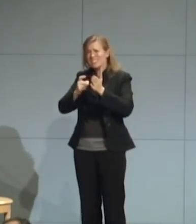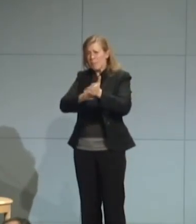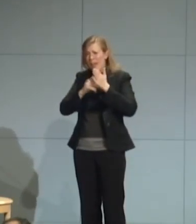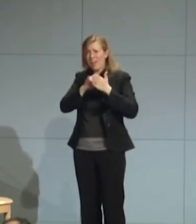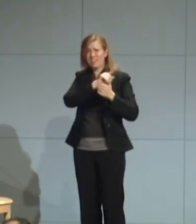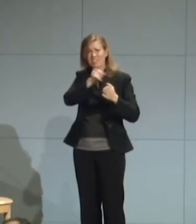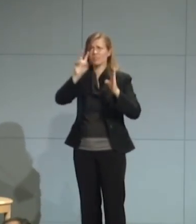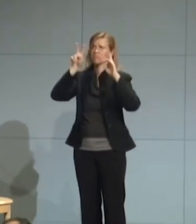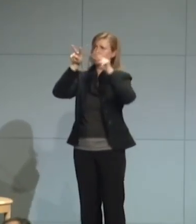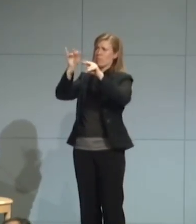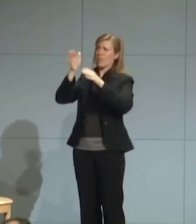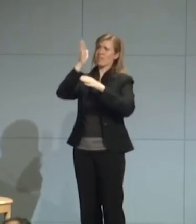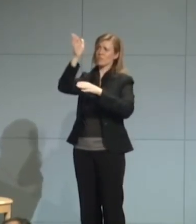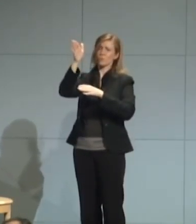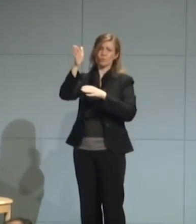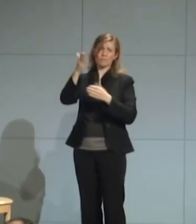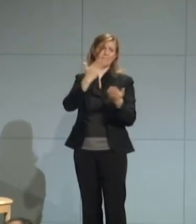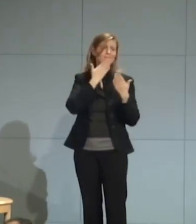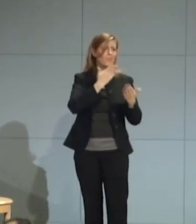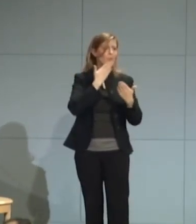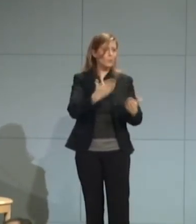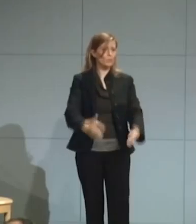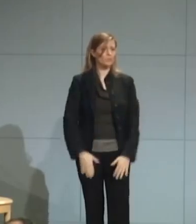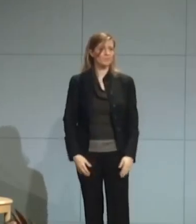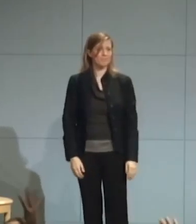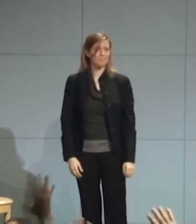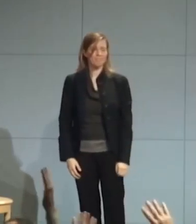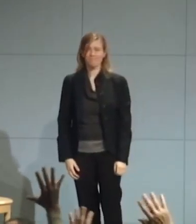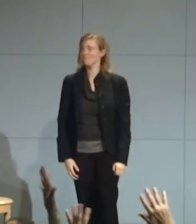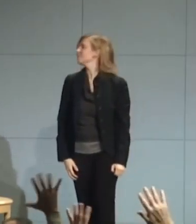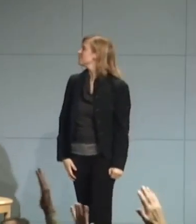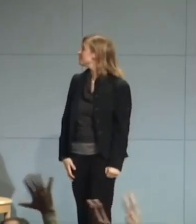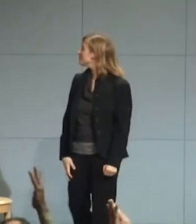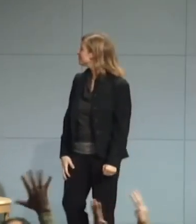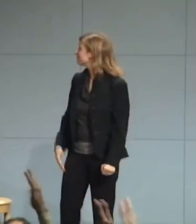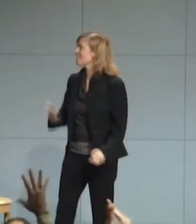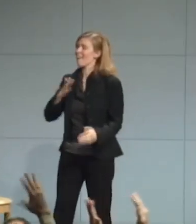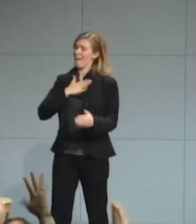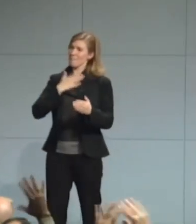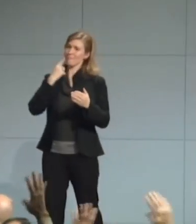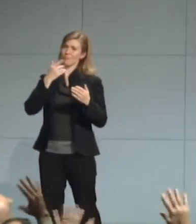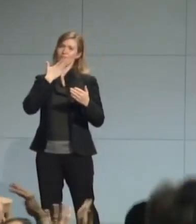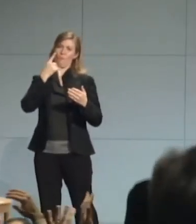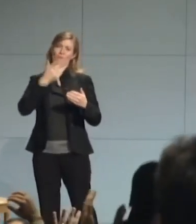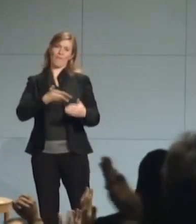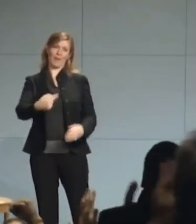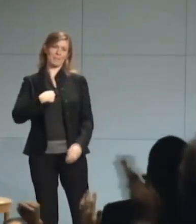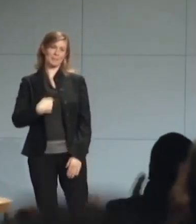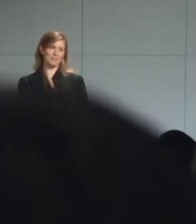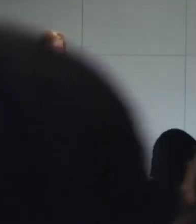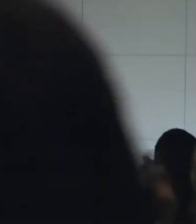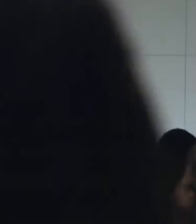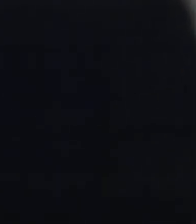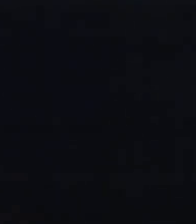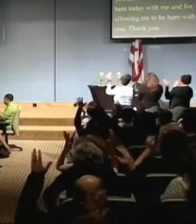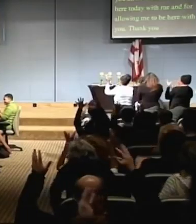report to you without any fear of contradiction that the average age of white people in Arizona is